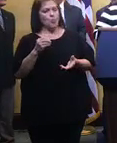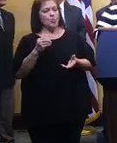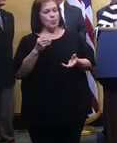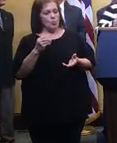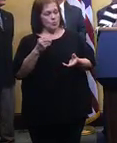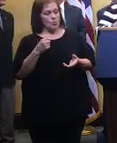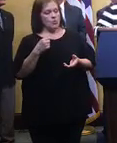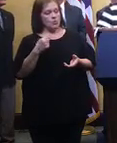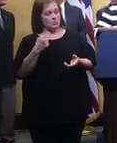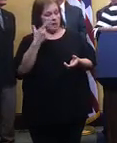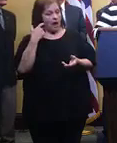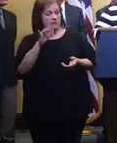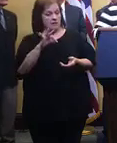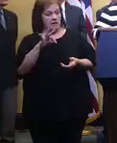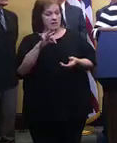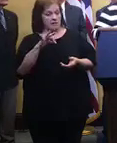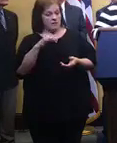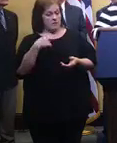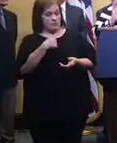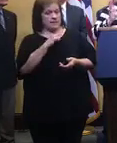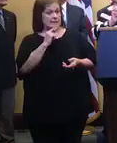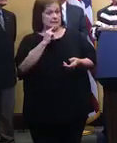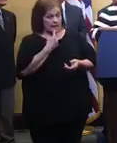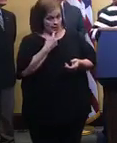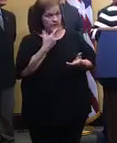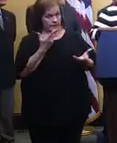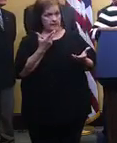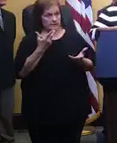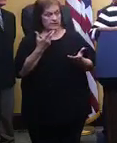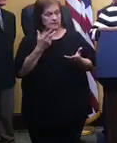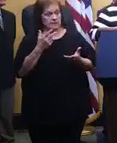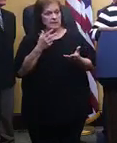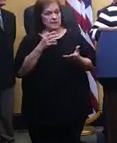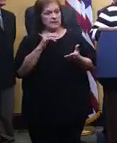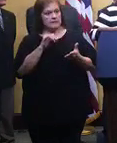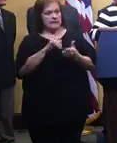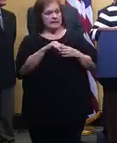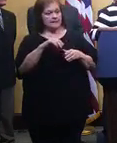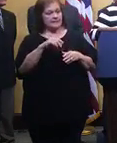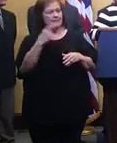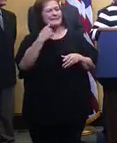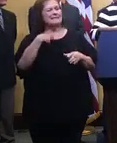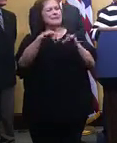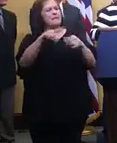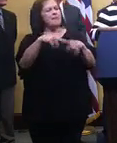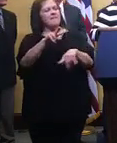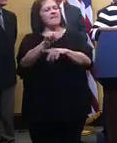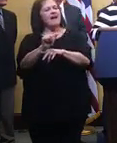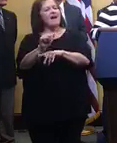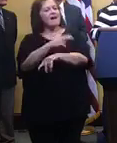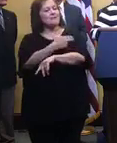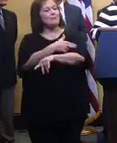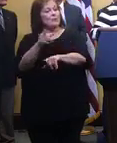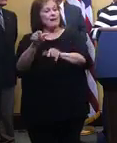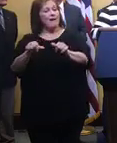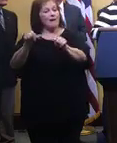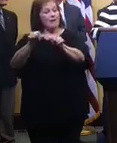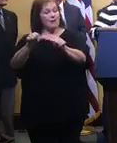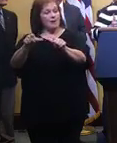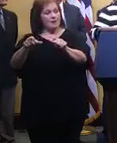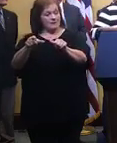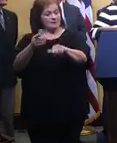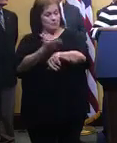serious about it. I kind of gave you examples of even the build out of spaces at the VA, but making sure that when